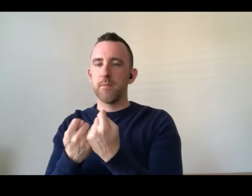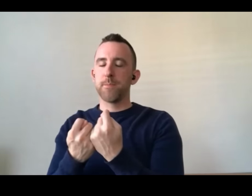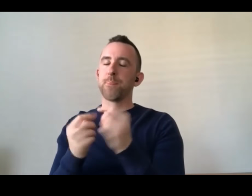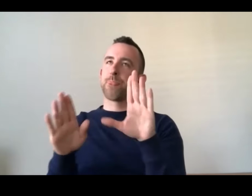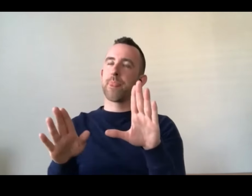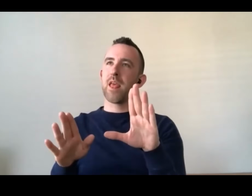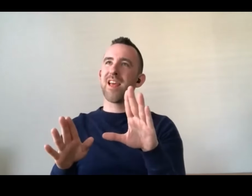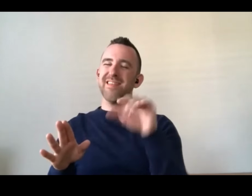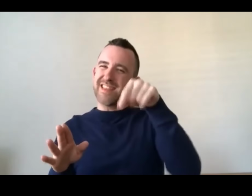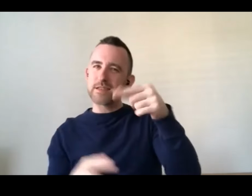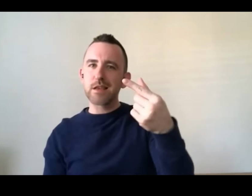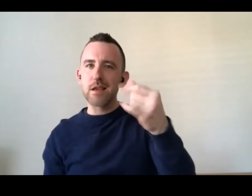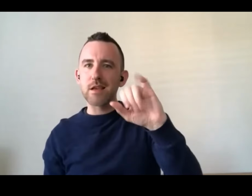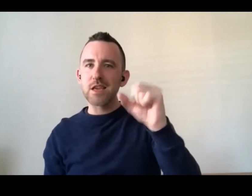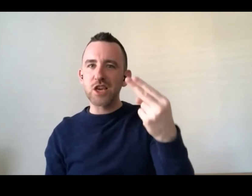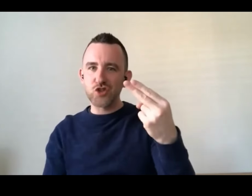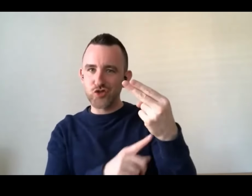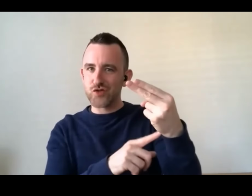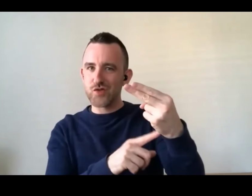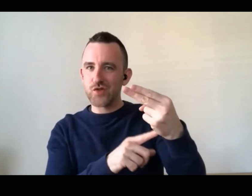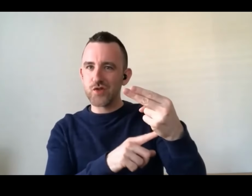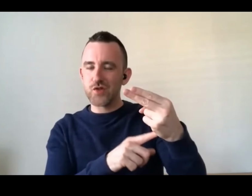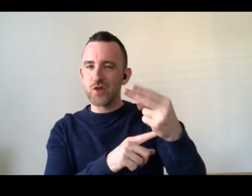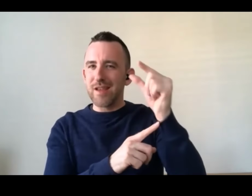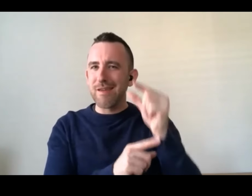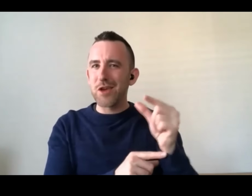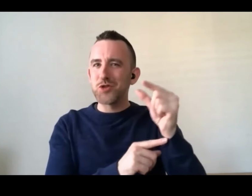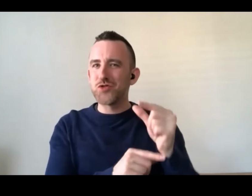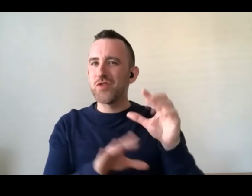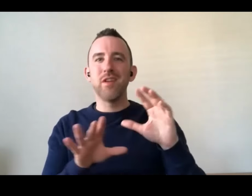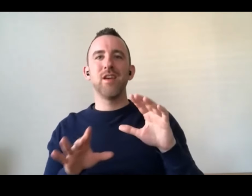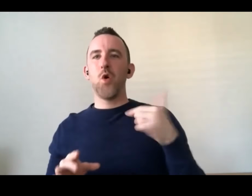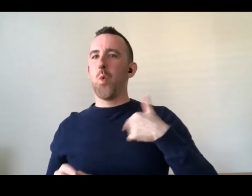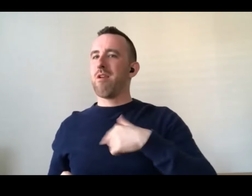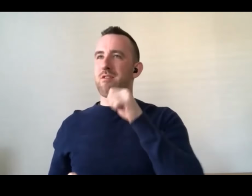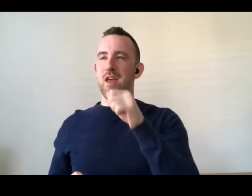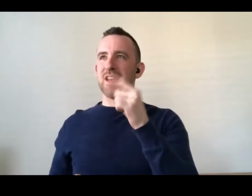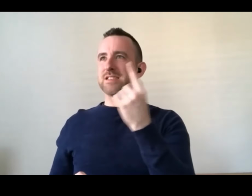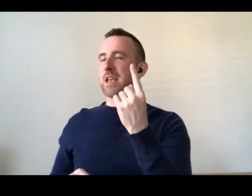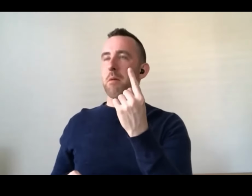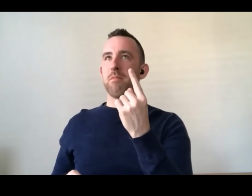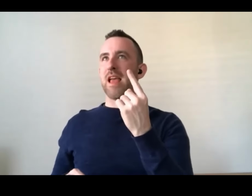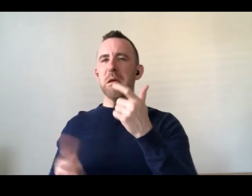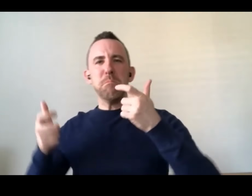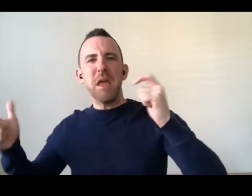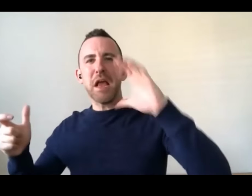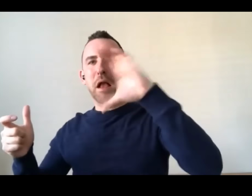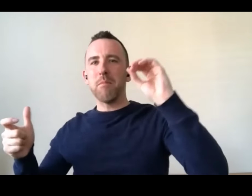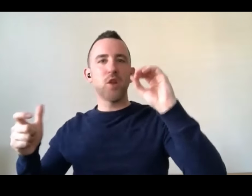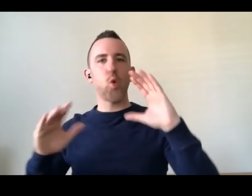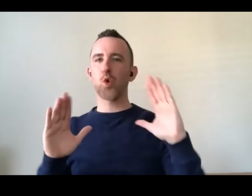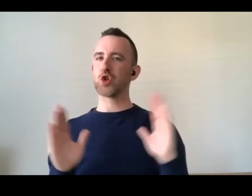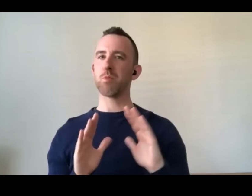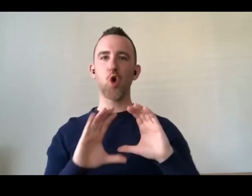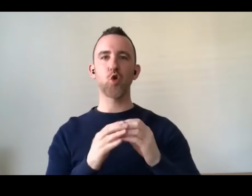this is GISH. This is not like, we're not some mega corporation. We're just a small group of people